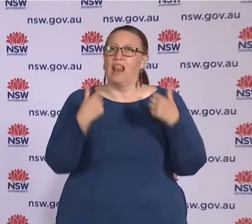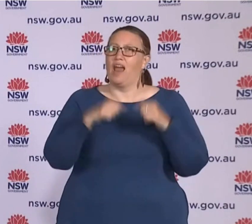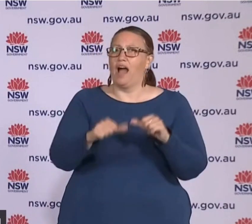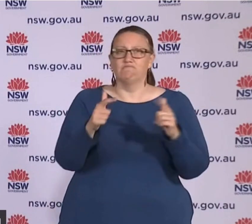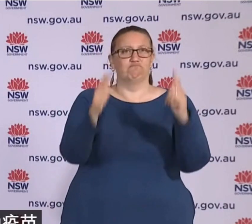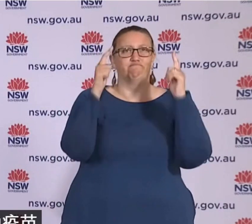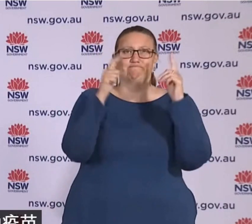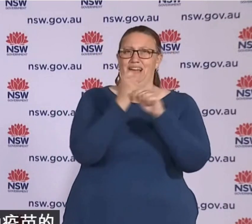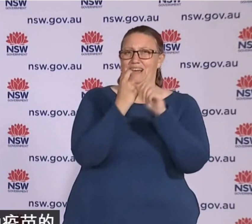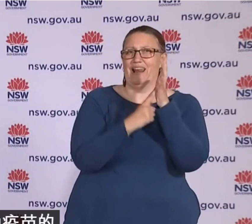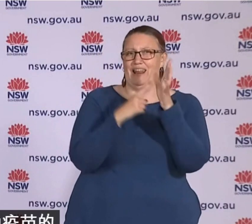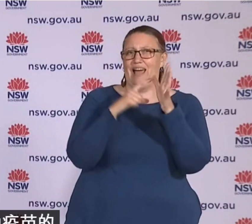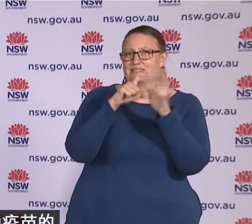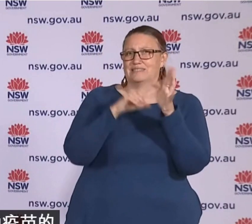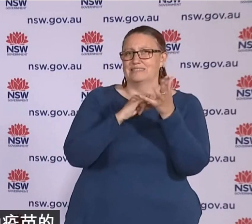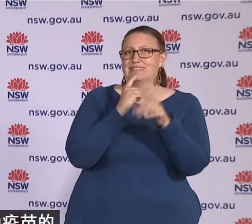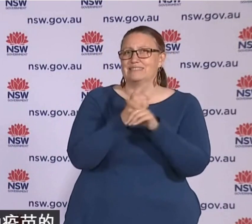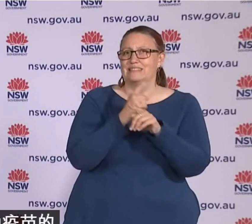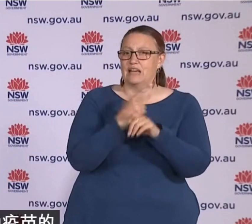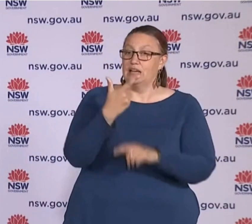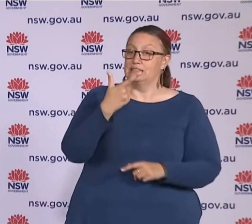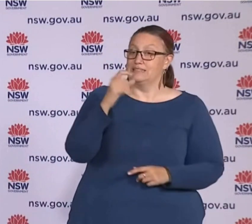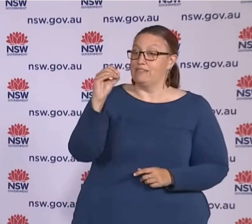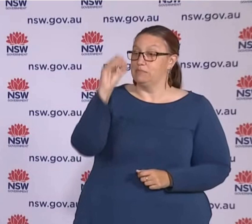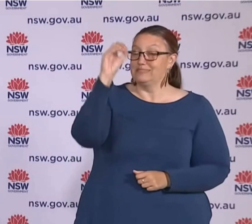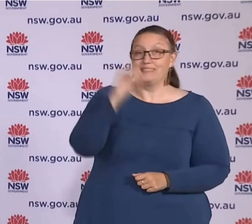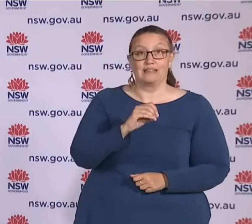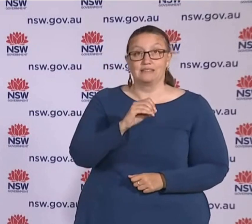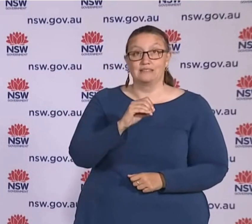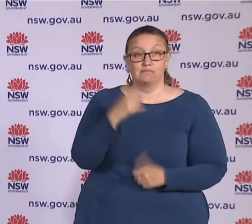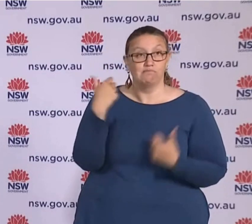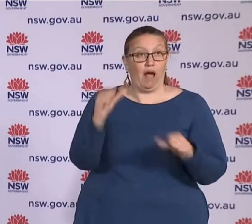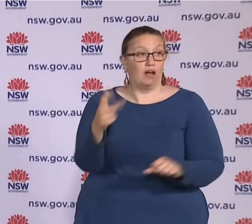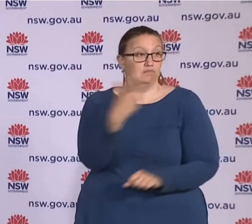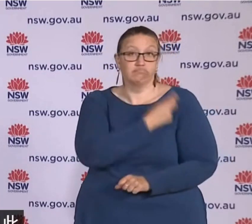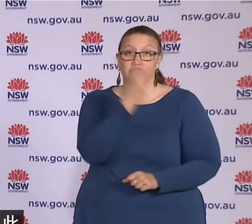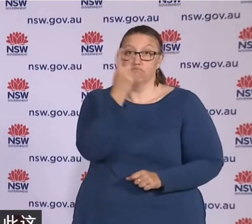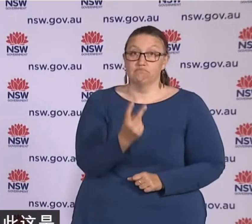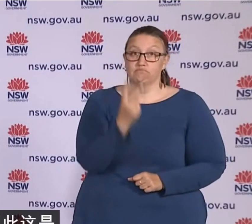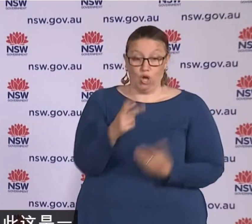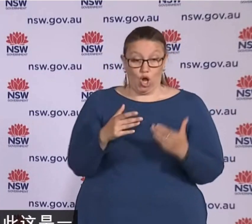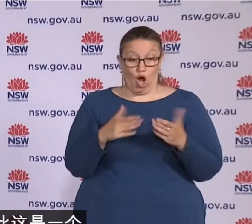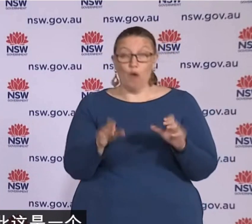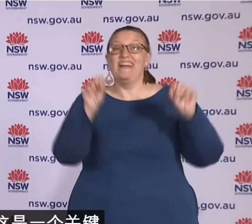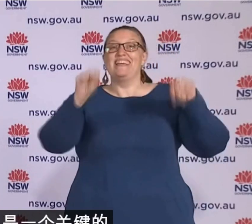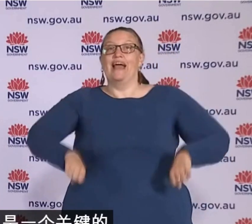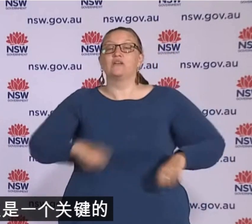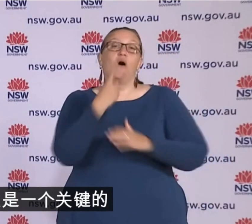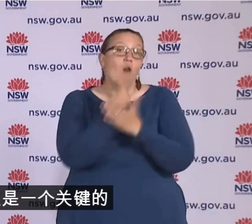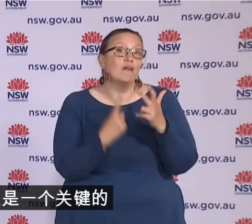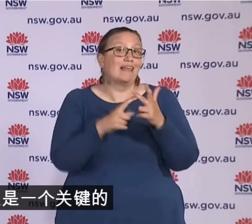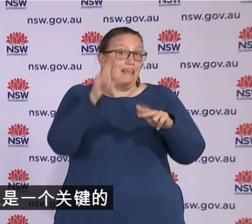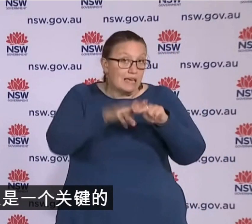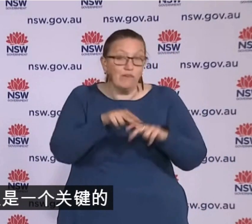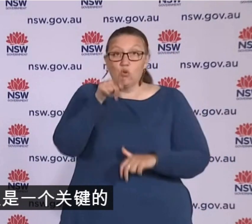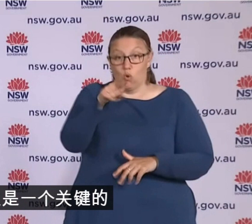is contingent on only vaccinated workers as well as vaccinated patrons. And so that's a key